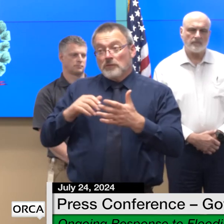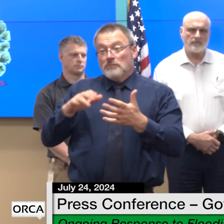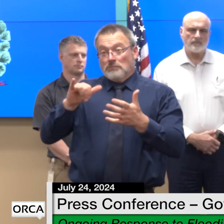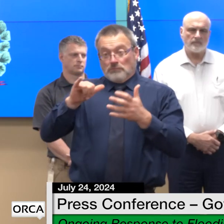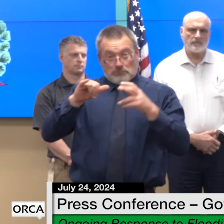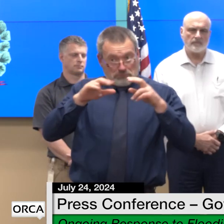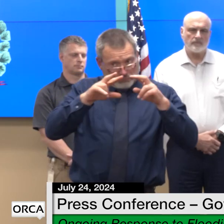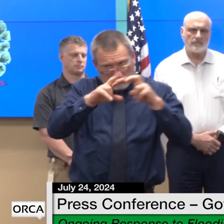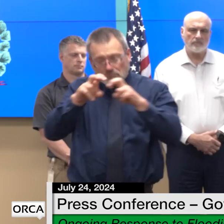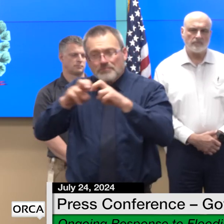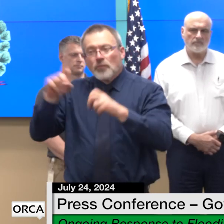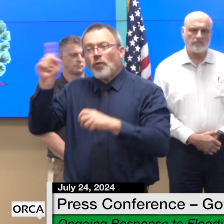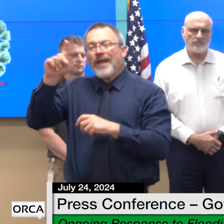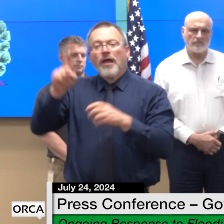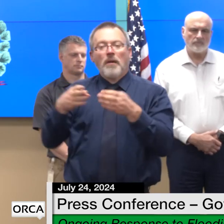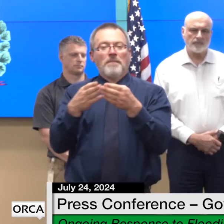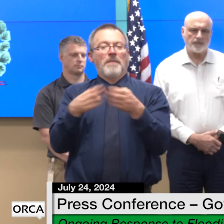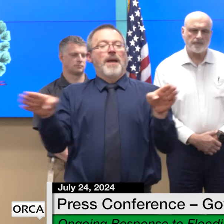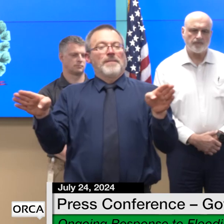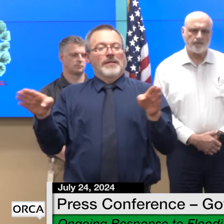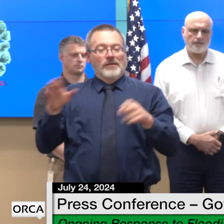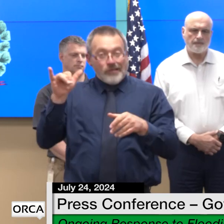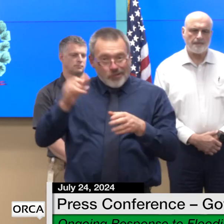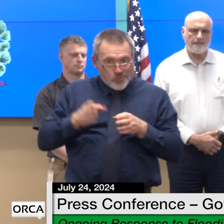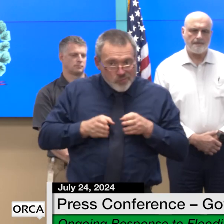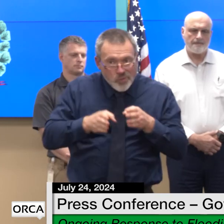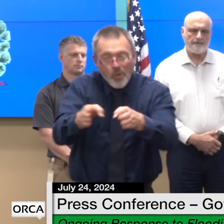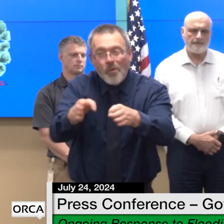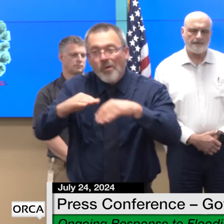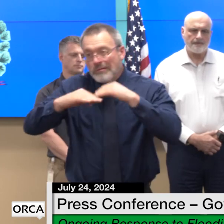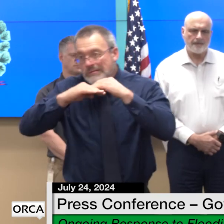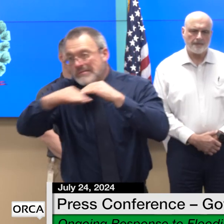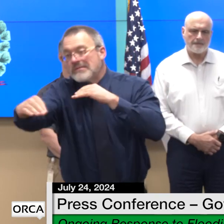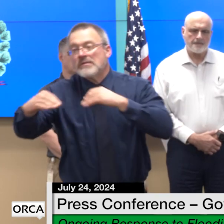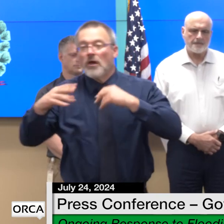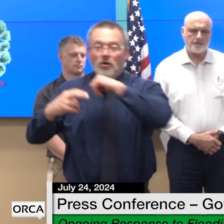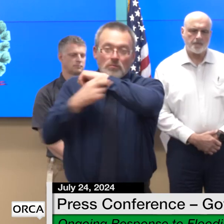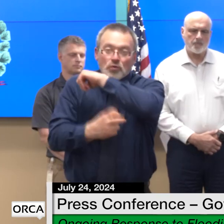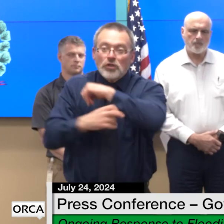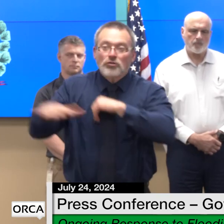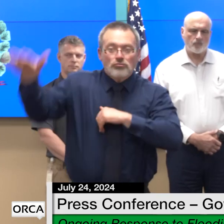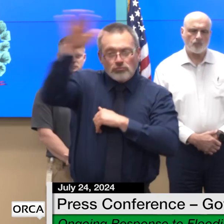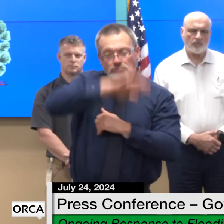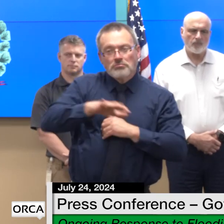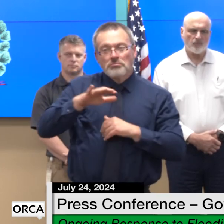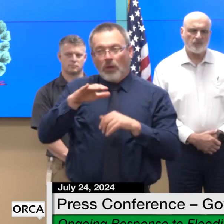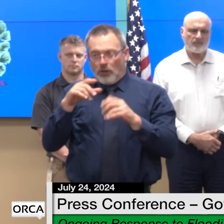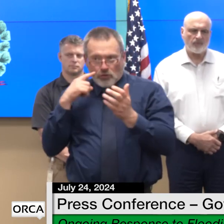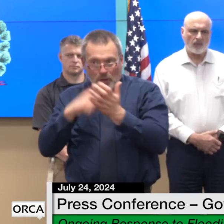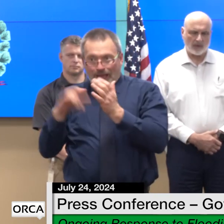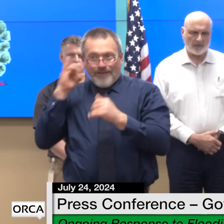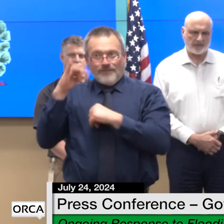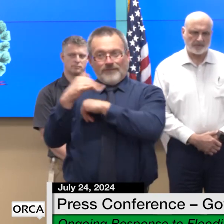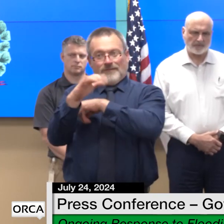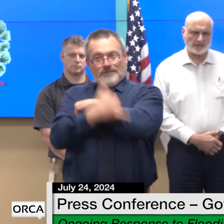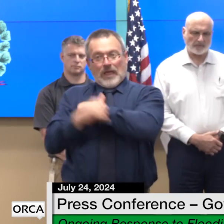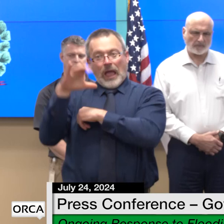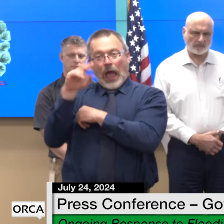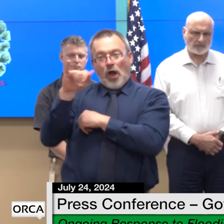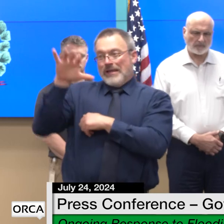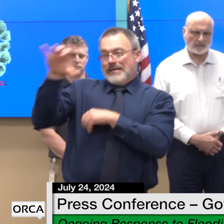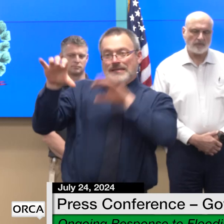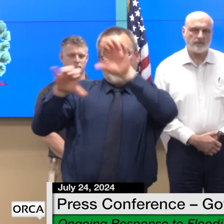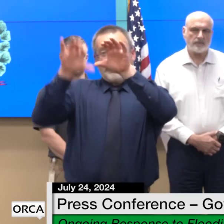public infrastructure to determine if any counties will be eligible to apply for public assistance